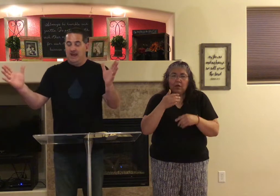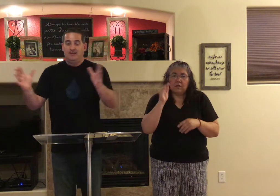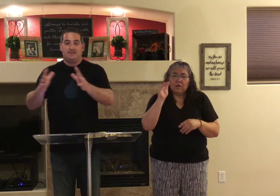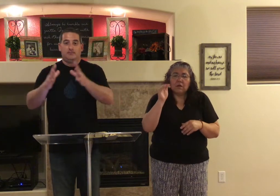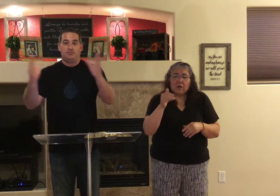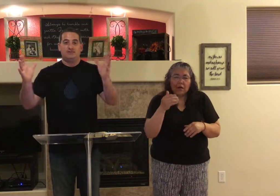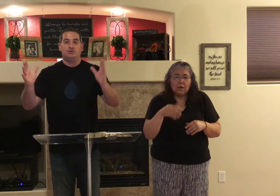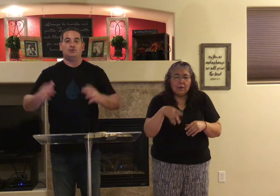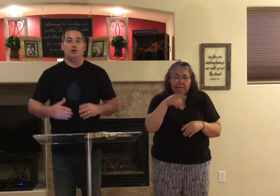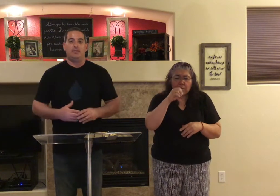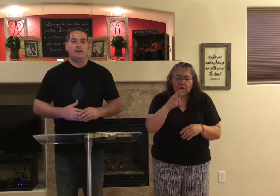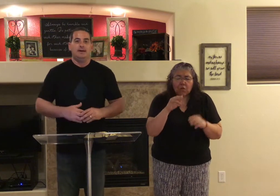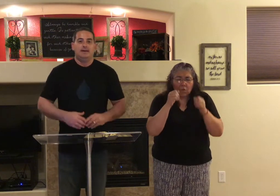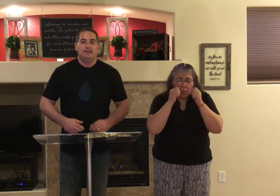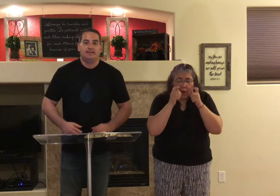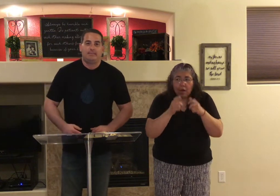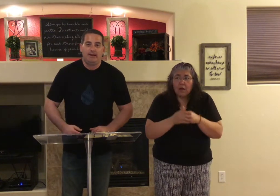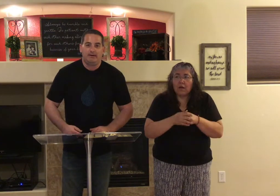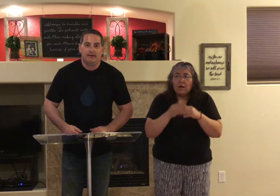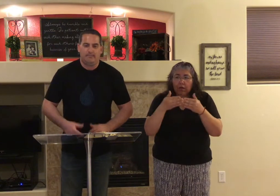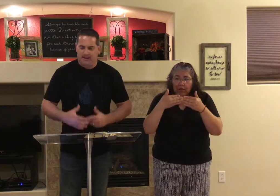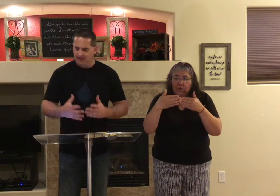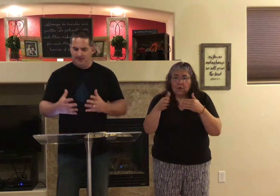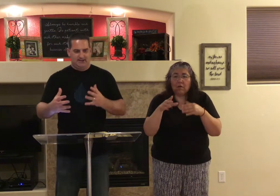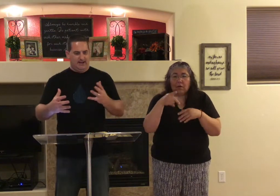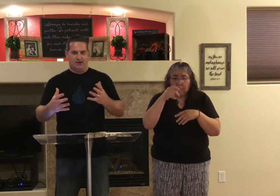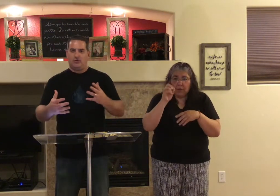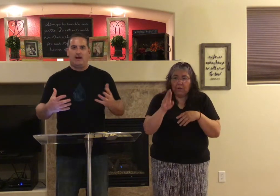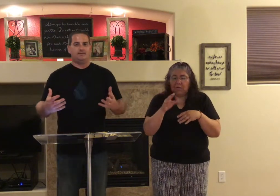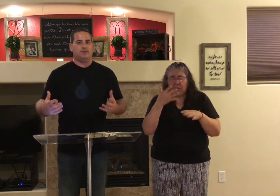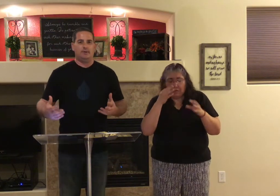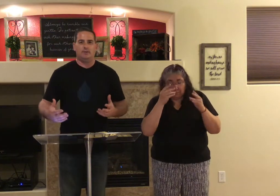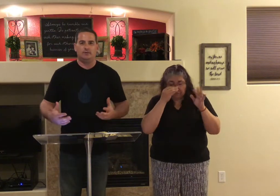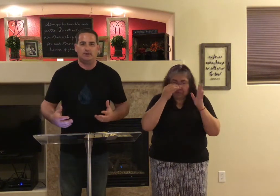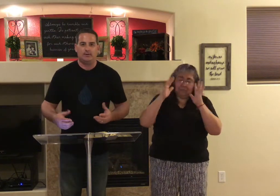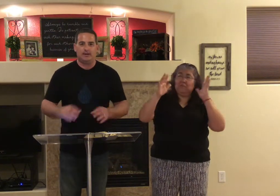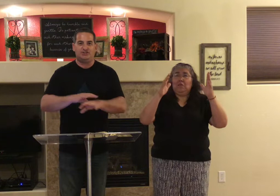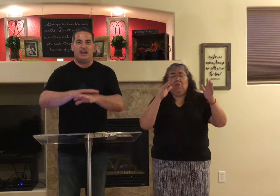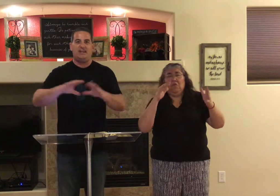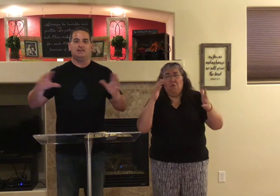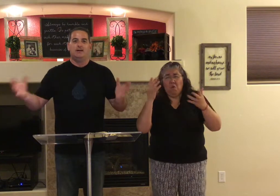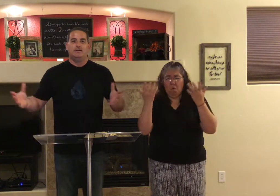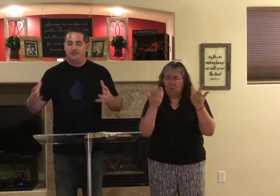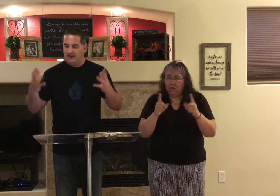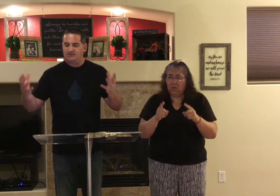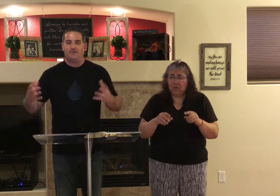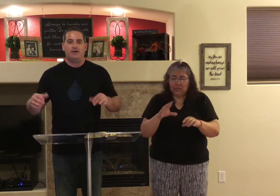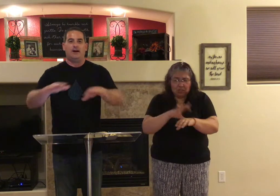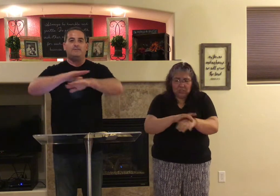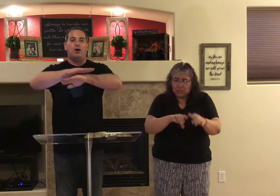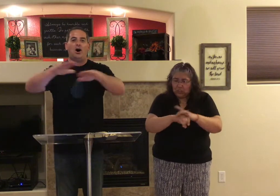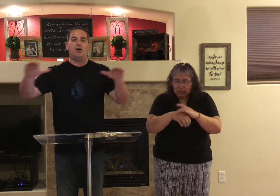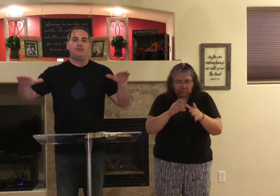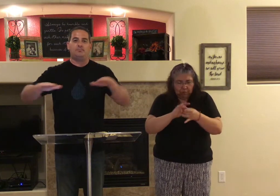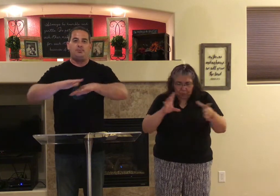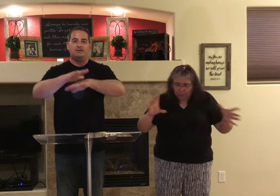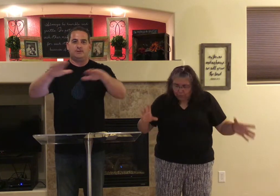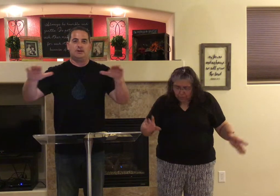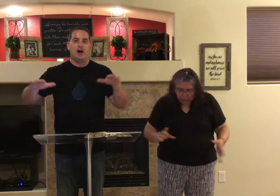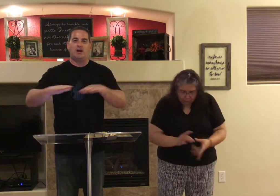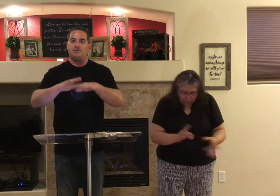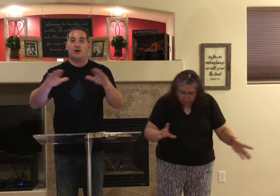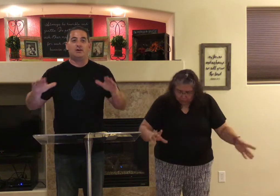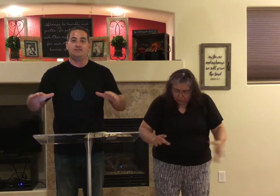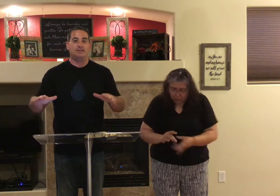The gate, the prison doors open. He's like, Peter, get up. Peter is kind of groggy. He's like, what in the world is going on? Chains, The chains are falling off. All the